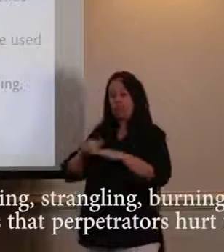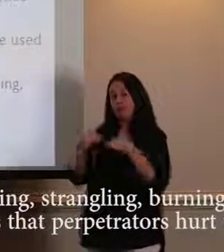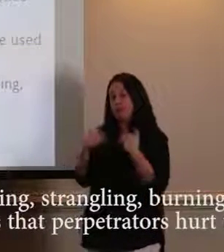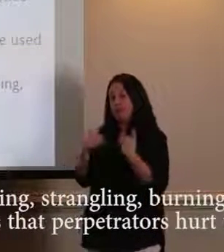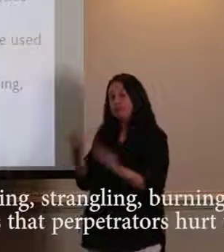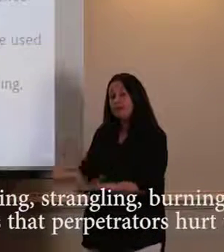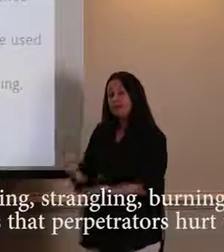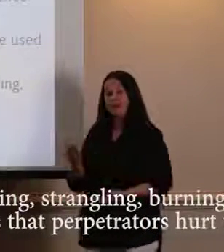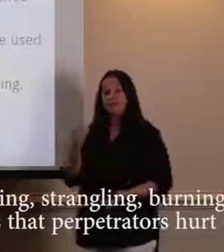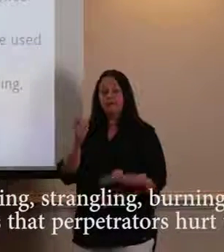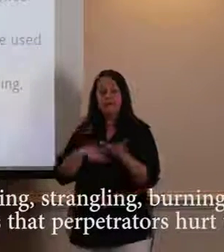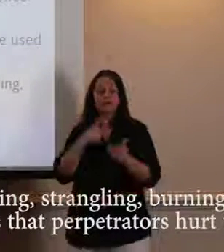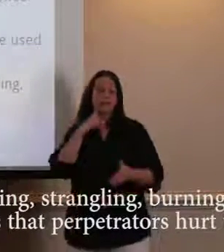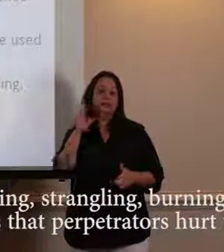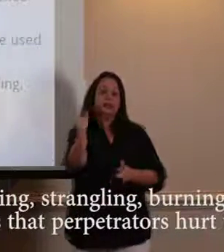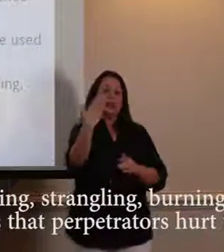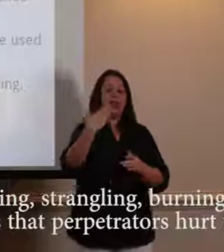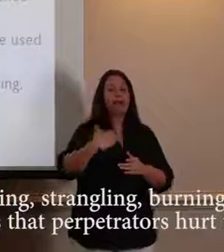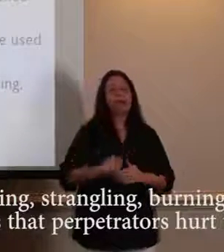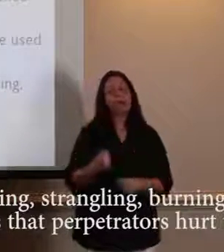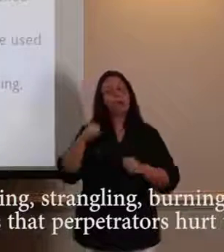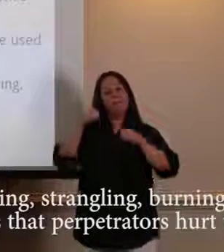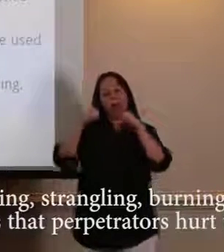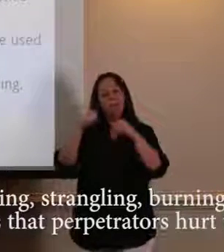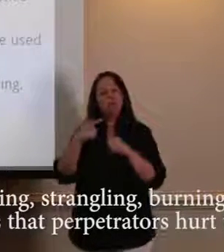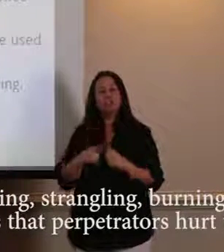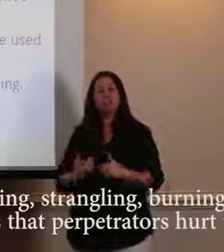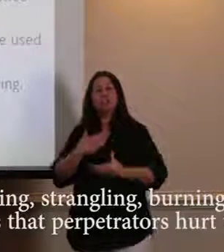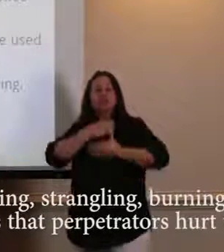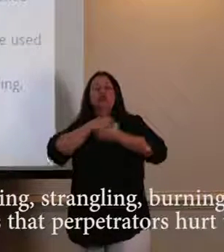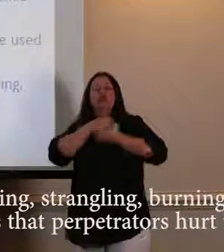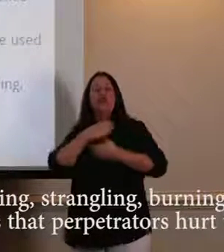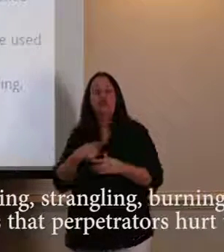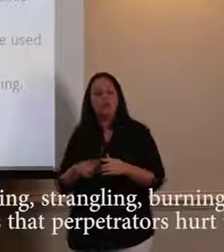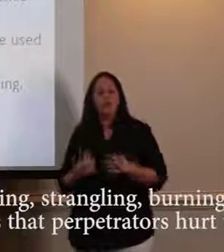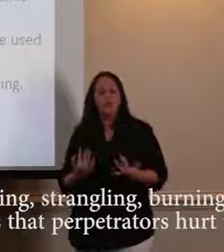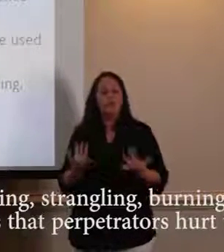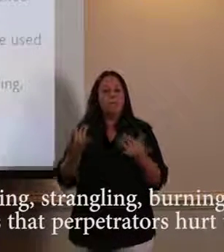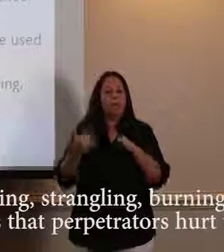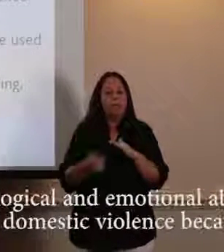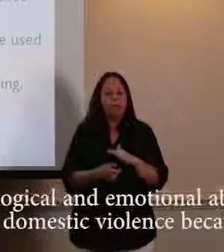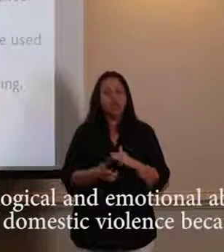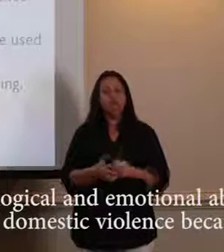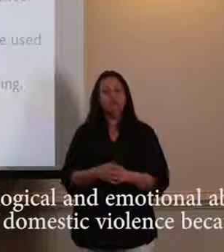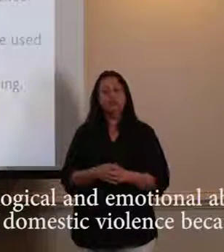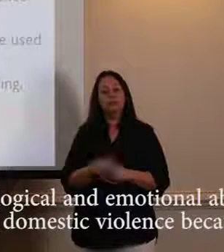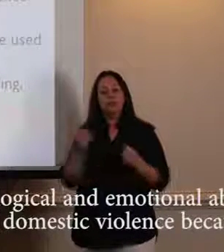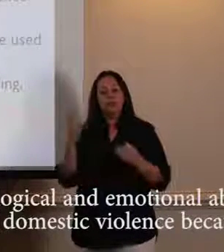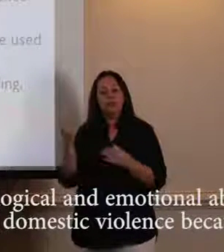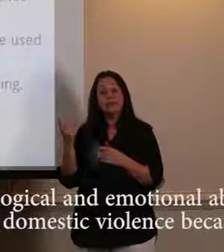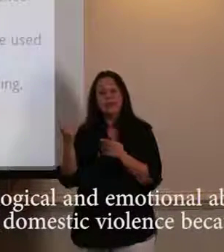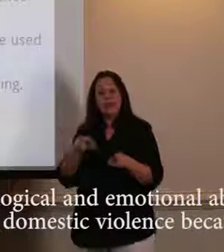slapping, punching, strangling, burning. There's a lot of different ways that perpetrators hurt their victims.